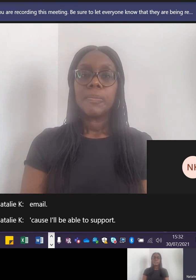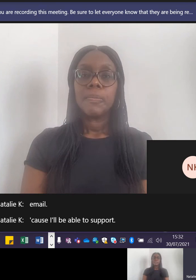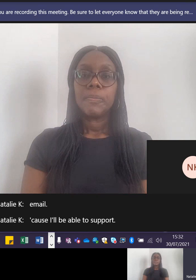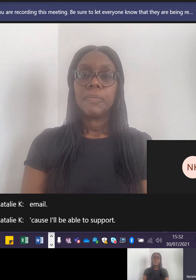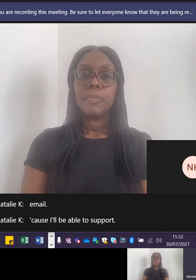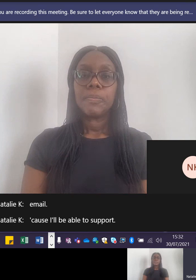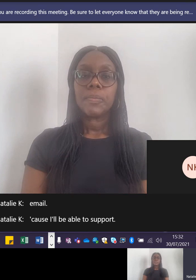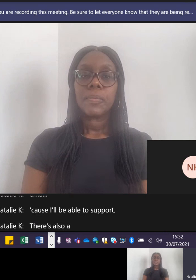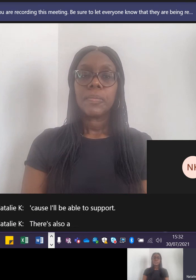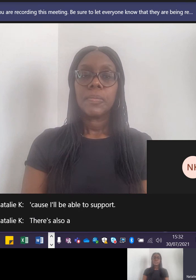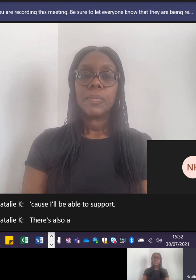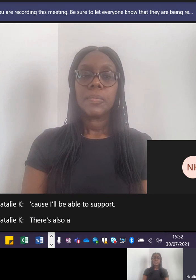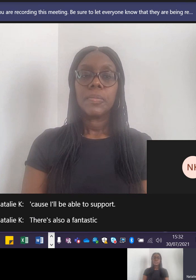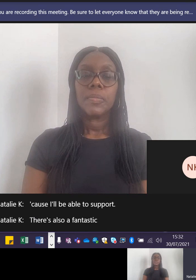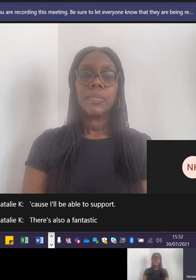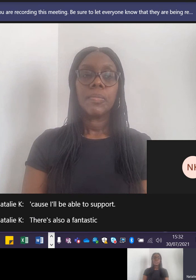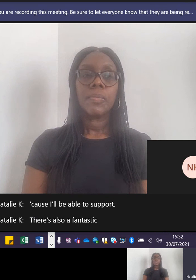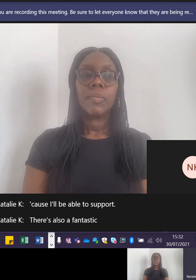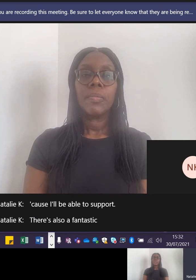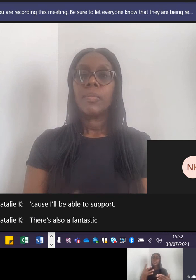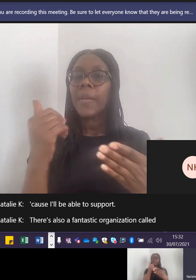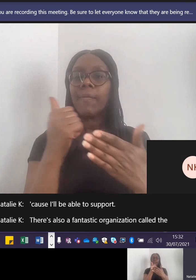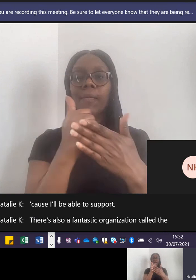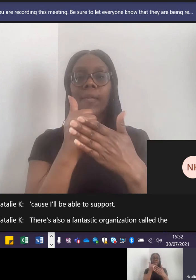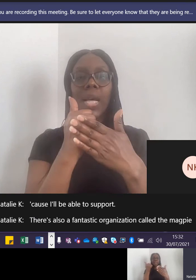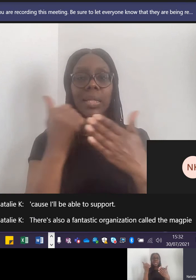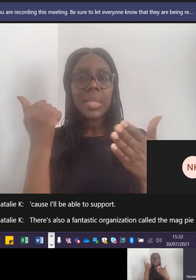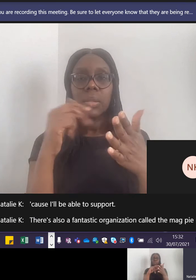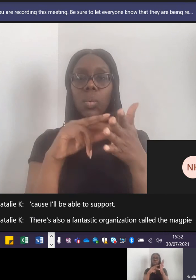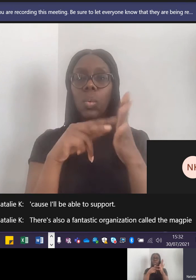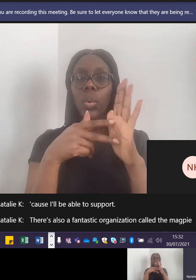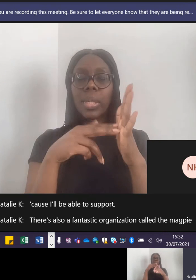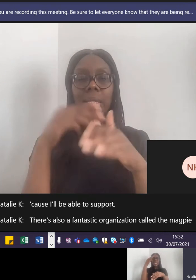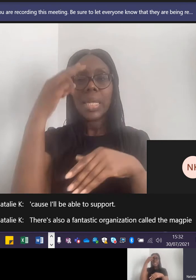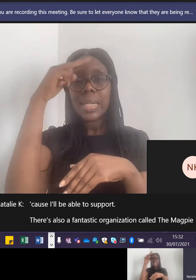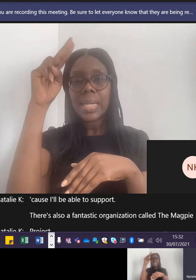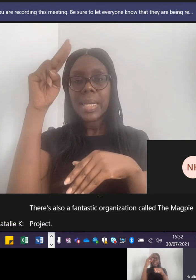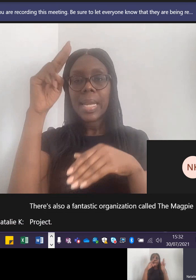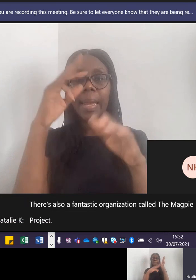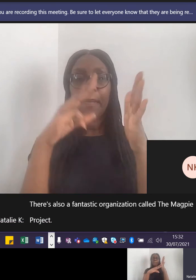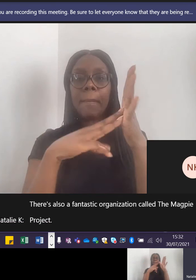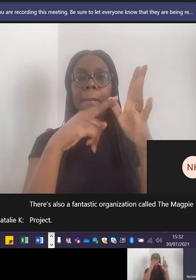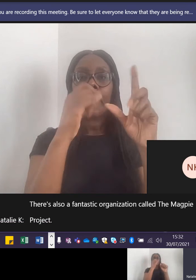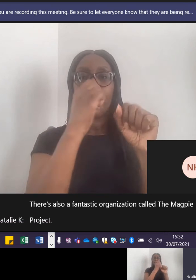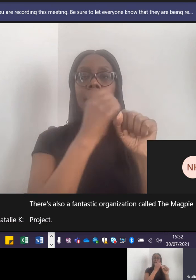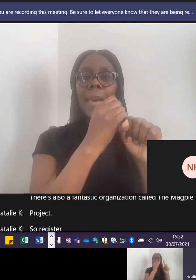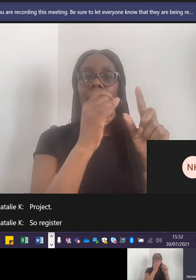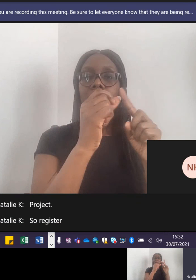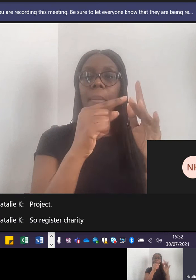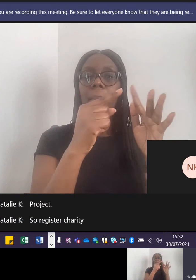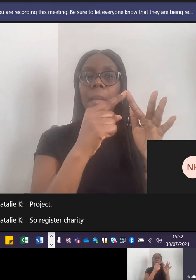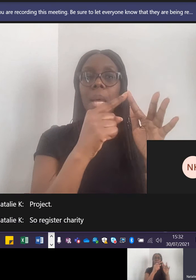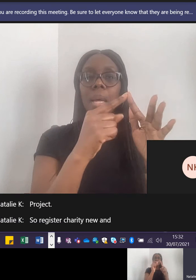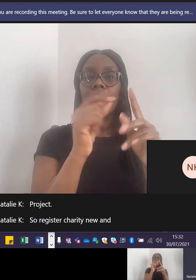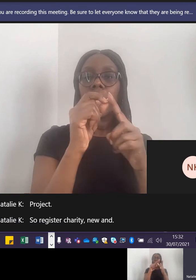There's also a fantastic organisation called the Magpie Project. It's a registered charity in